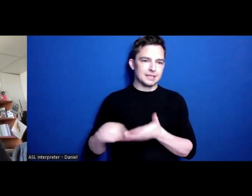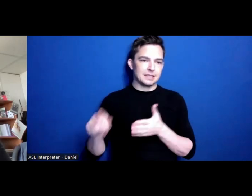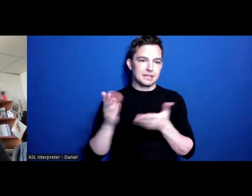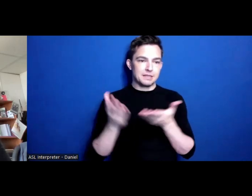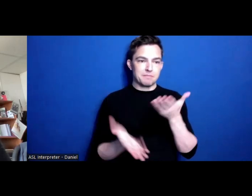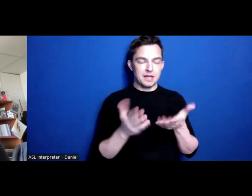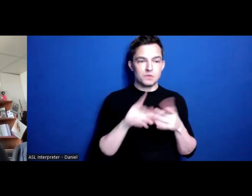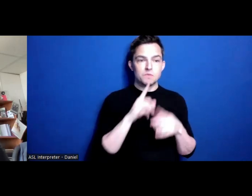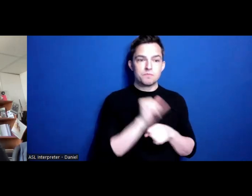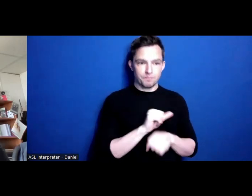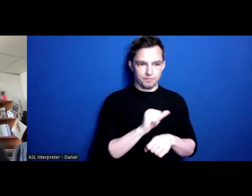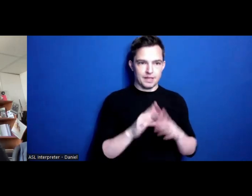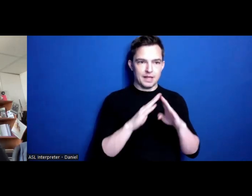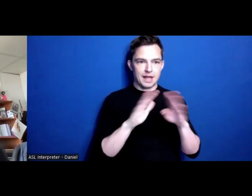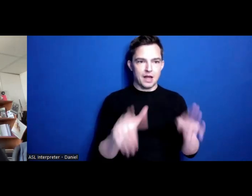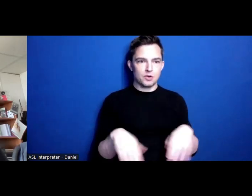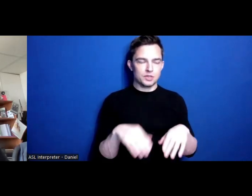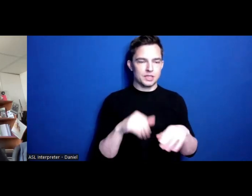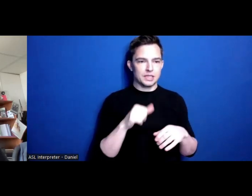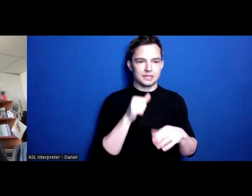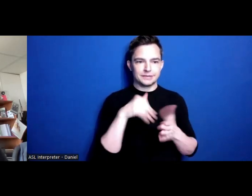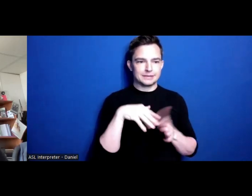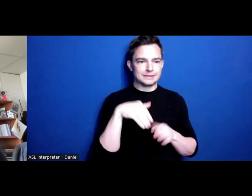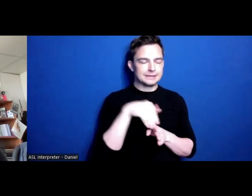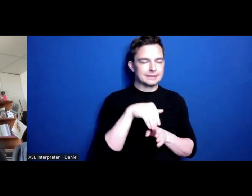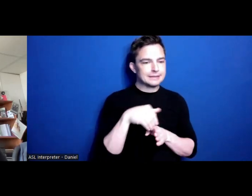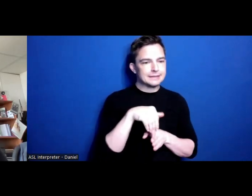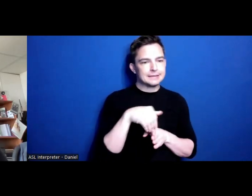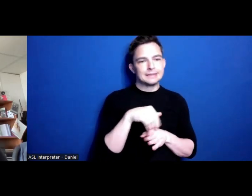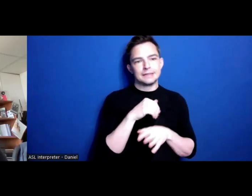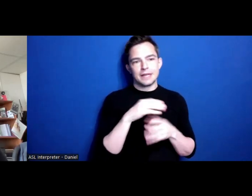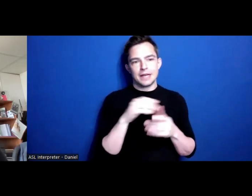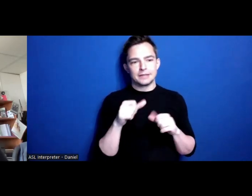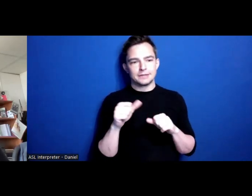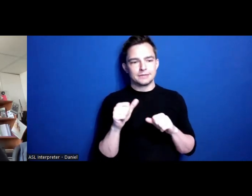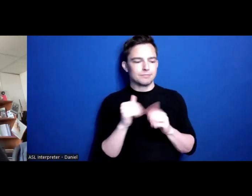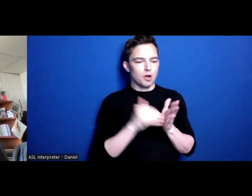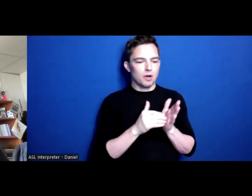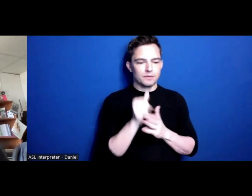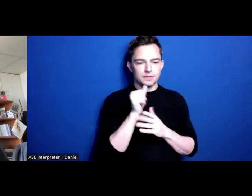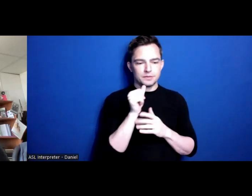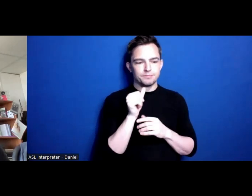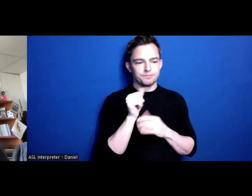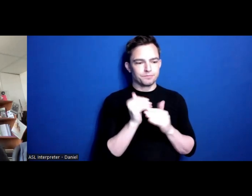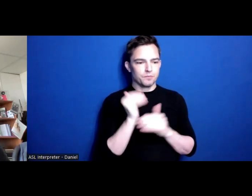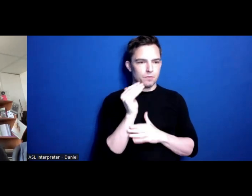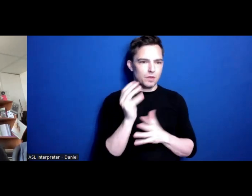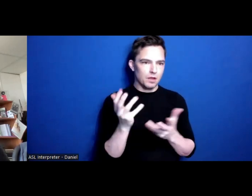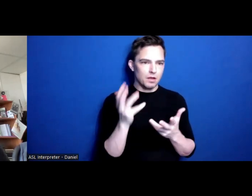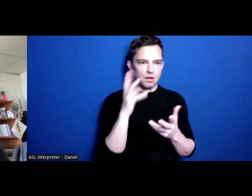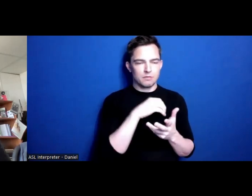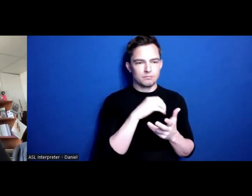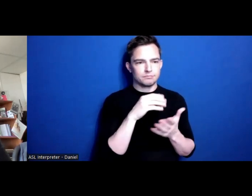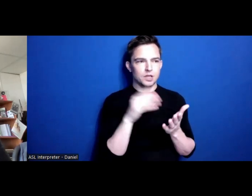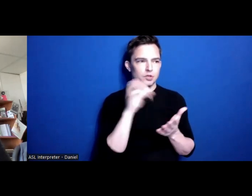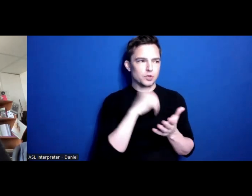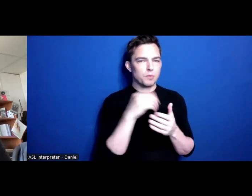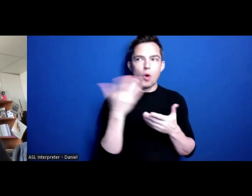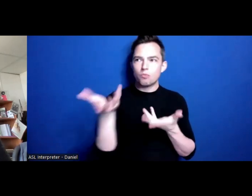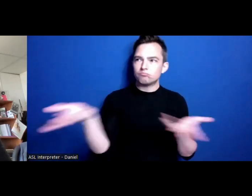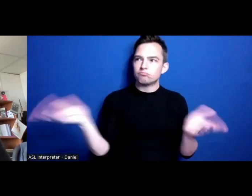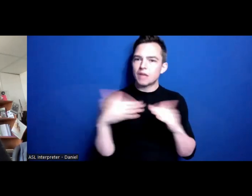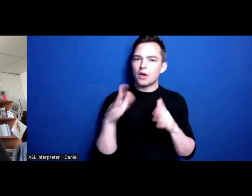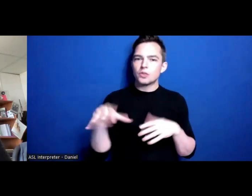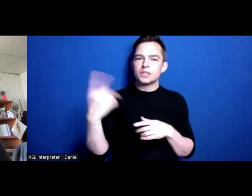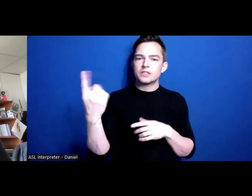also be housing insecure and precarious in ways that we too often assume are just somewhere else out there happening